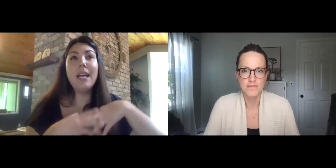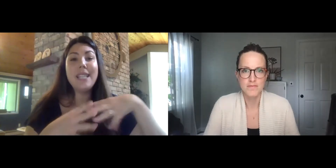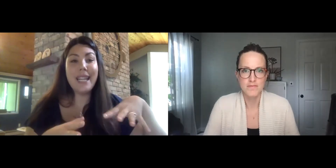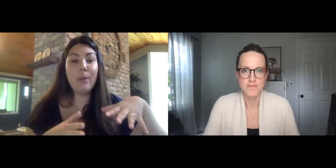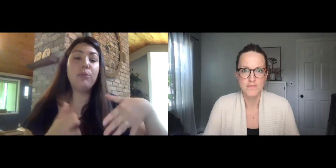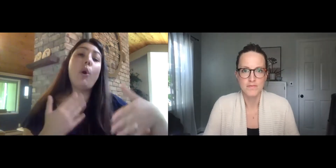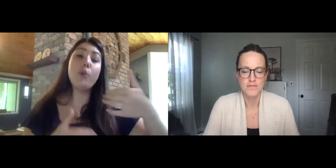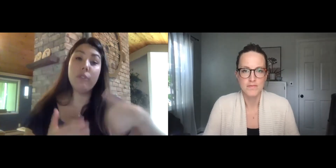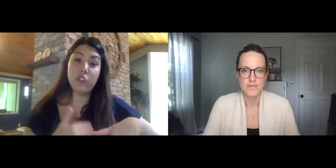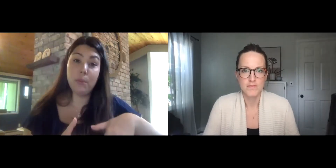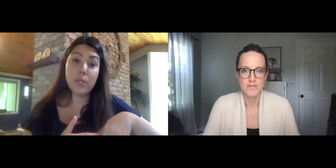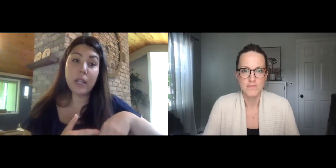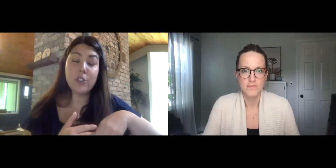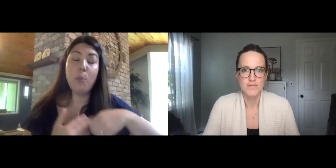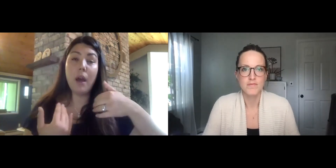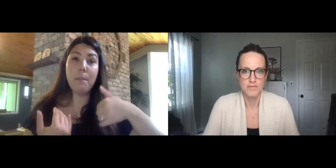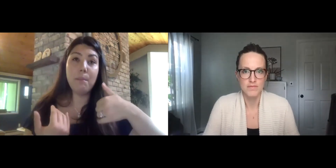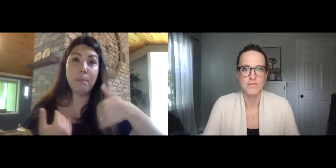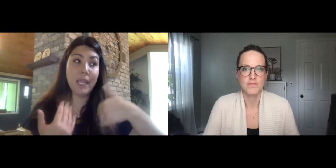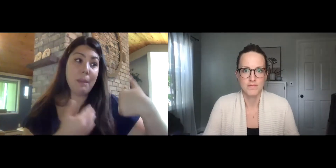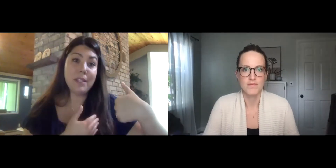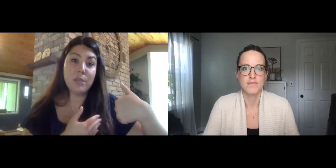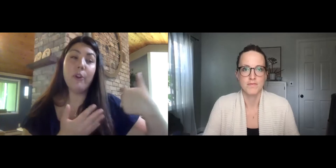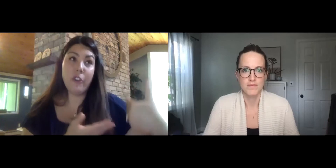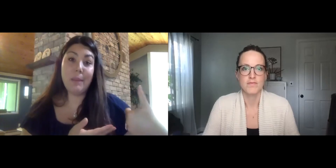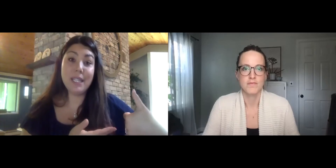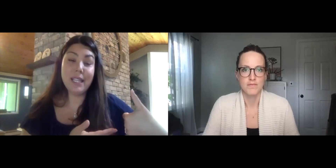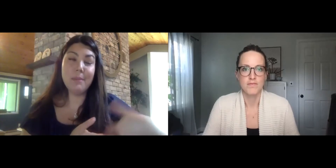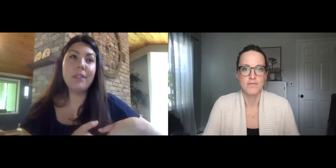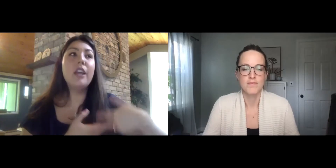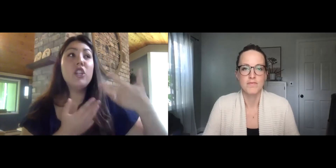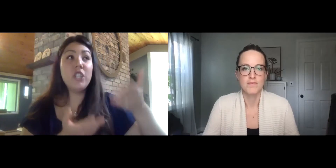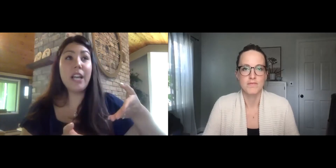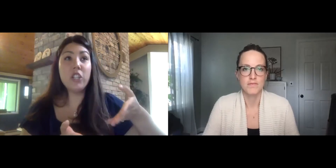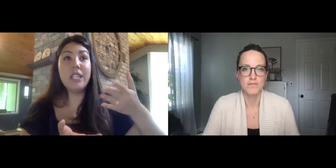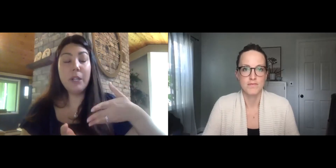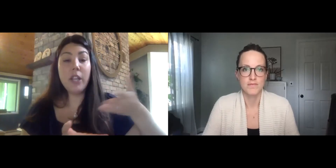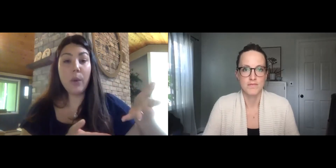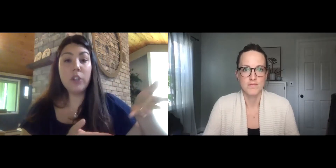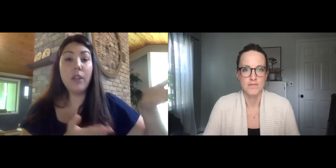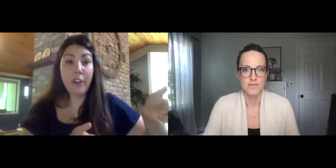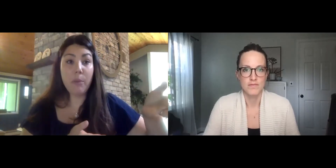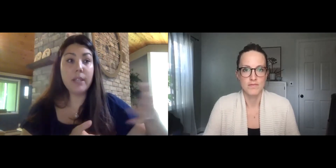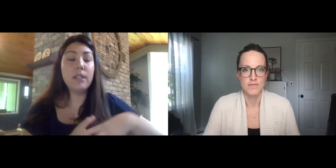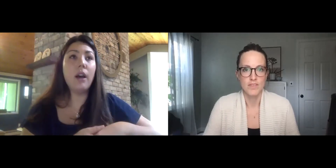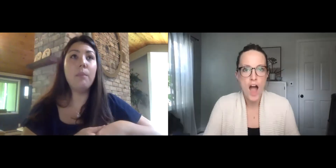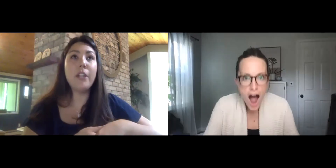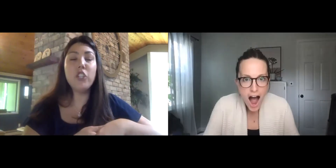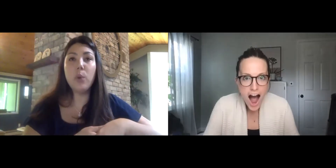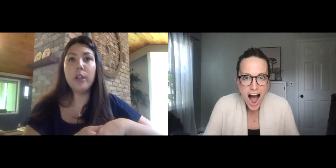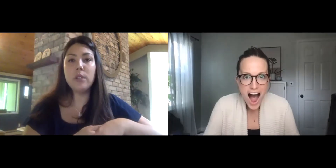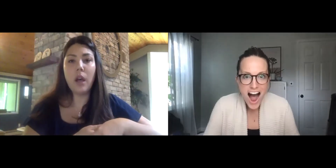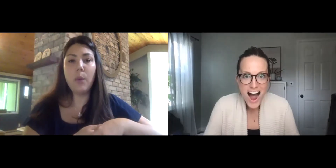them sign language through our own original music. So me and my business partner, her name is Elizabeth. She's actually a speech language therapist,